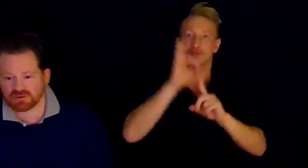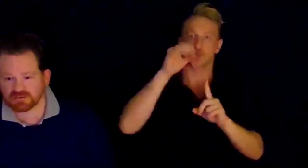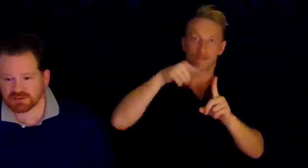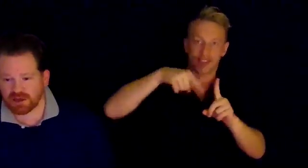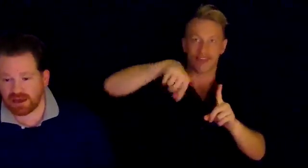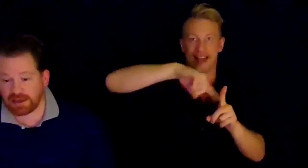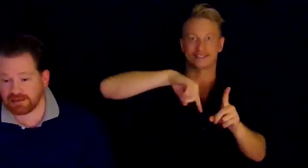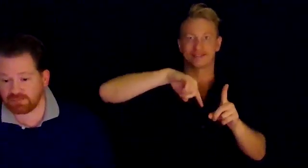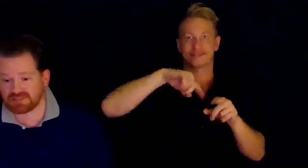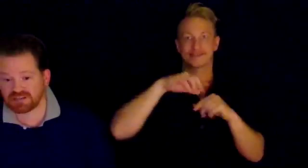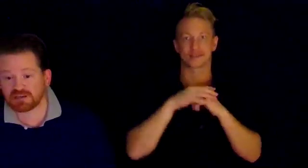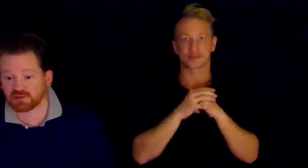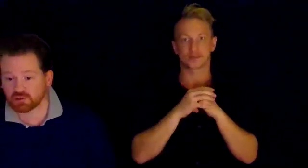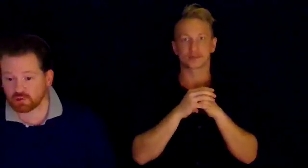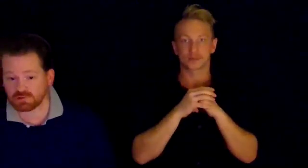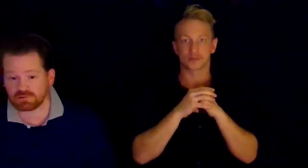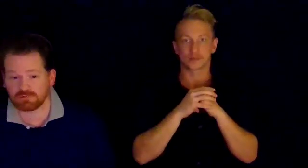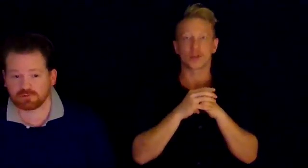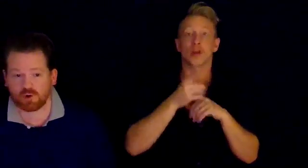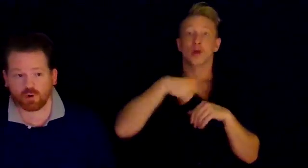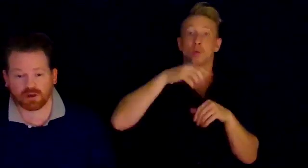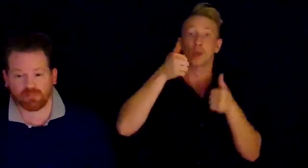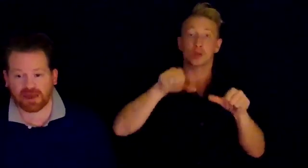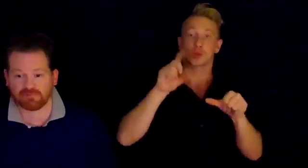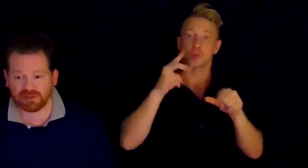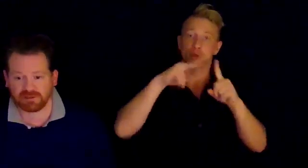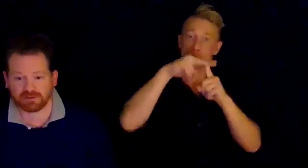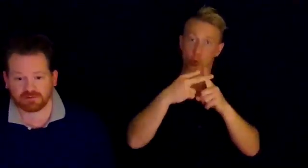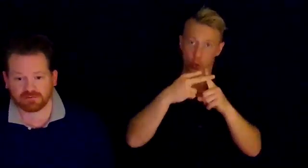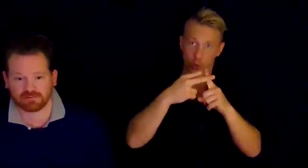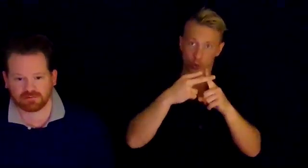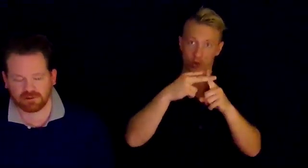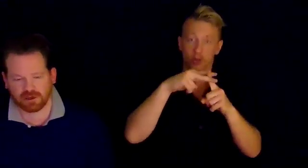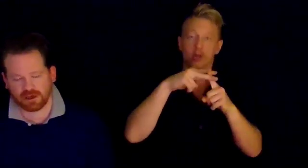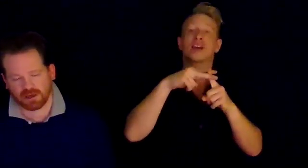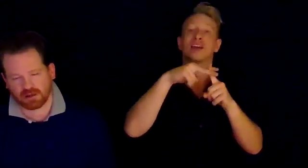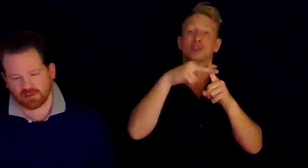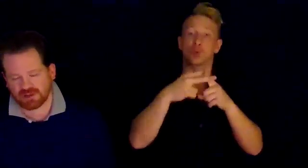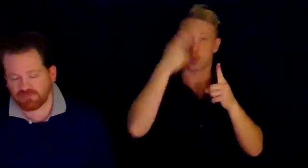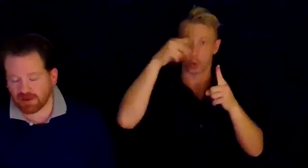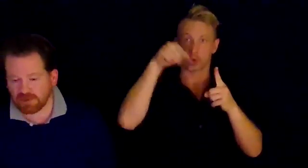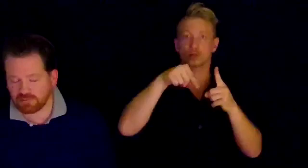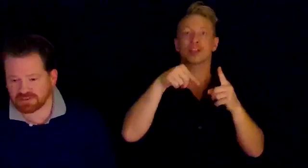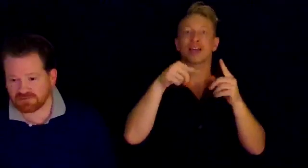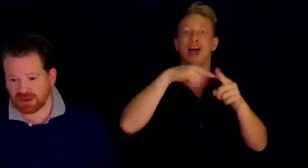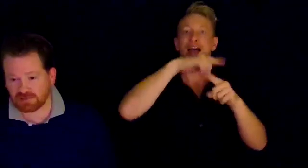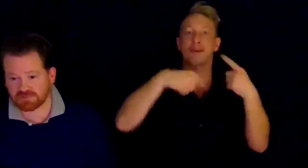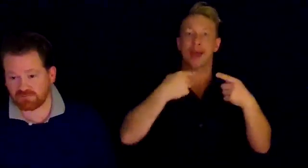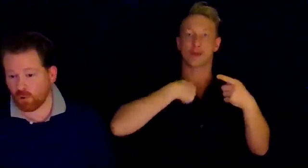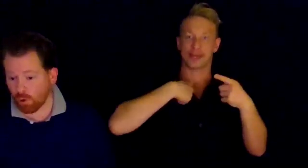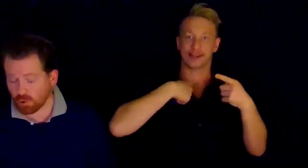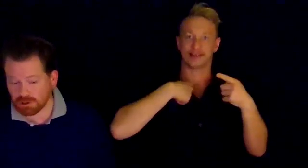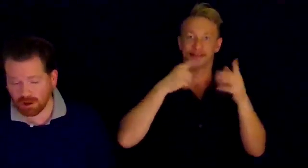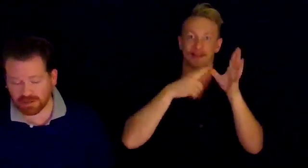We use a particular tool called About Me. The About Me was